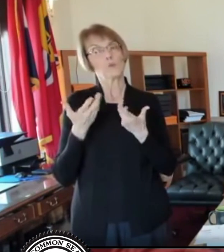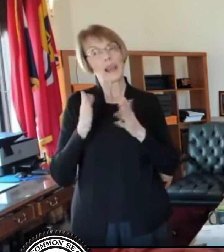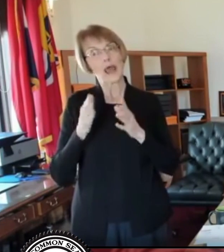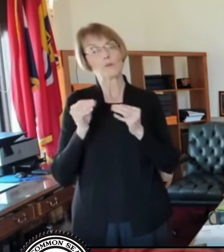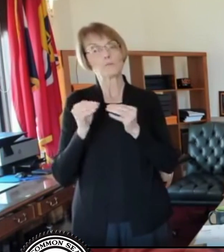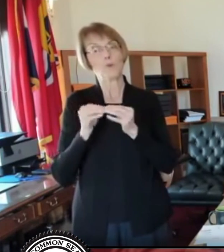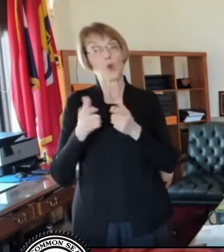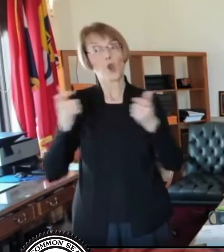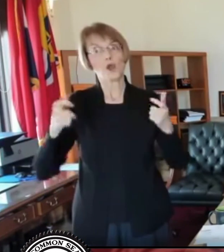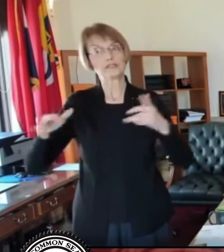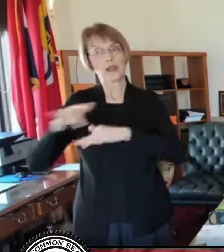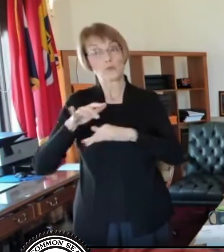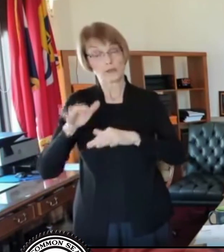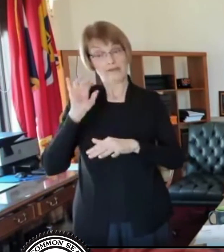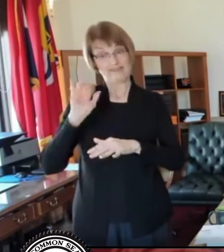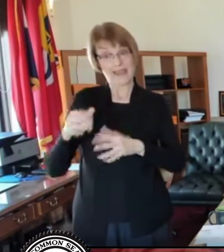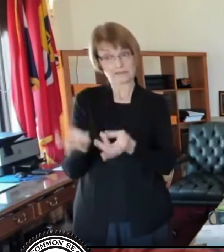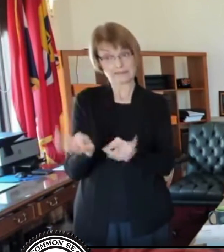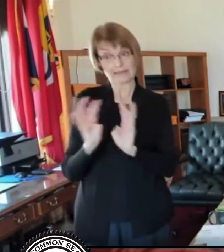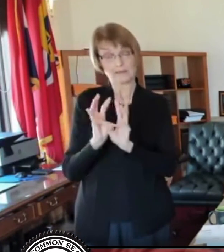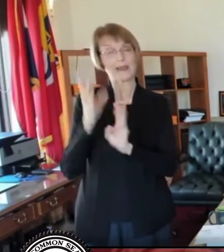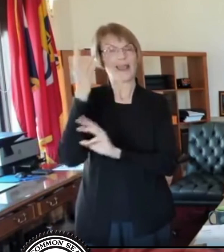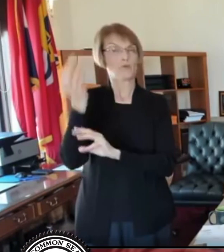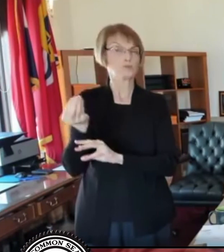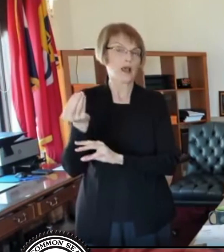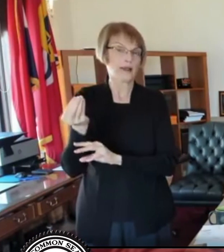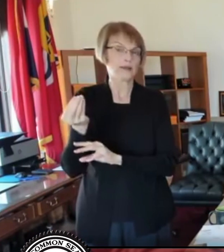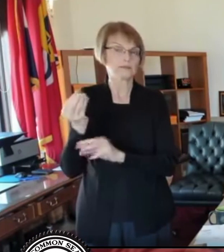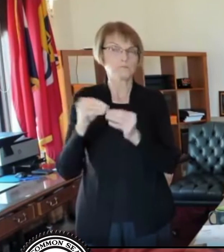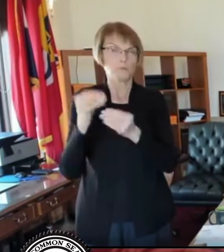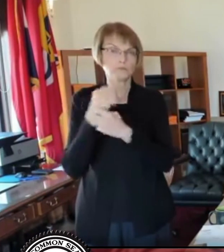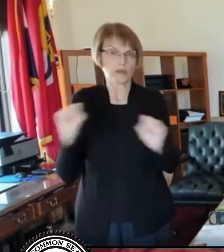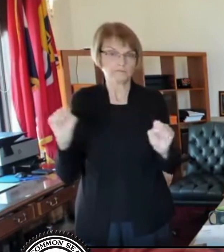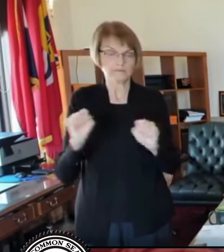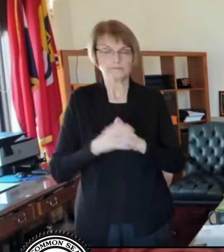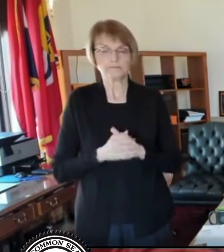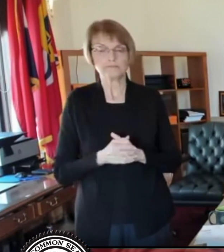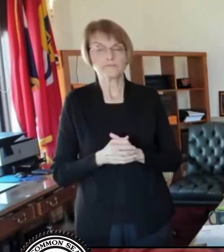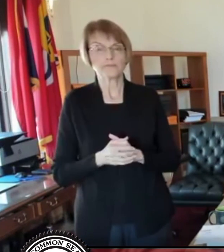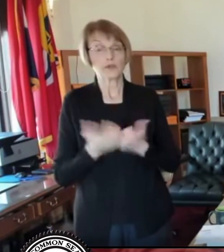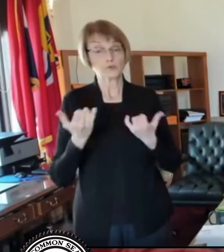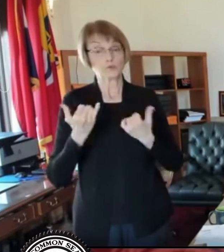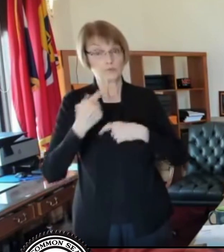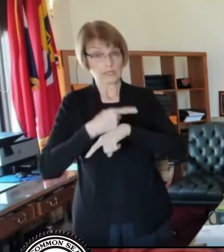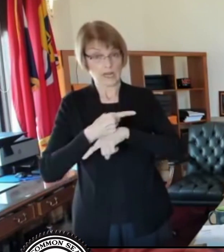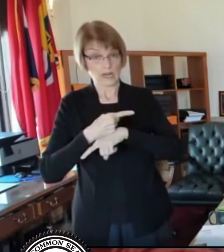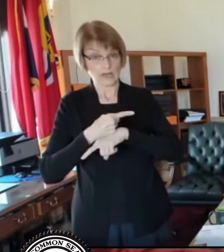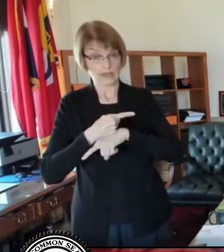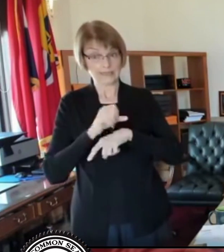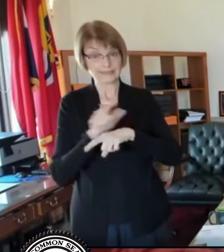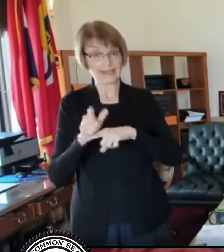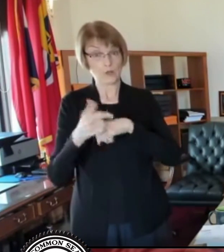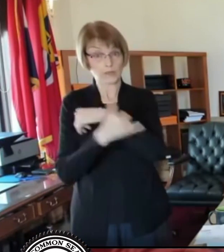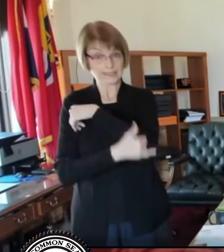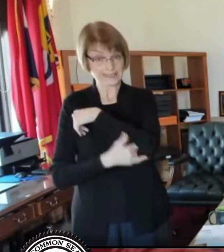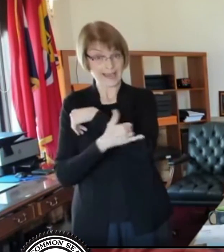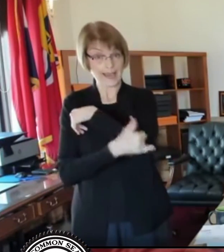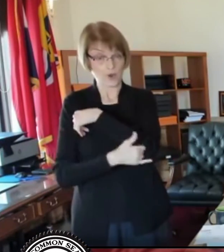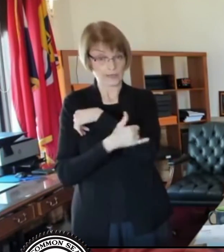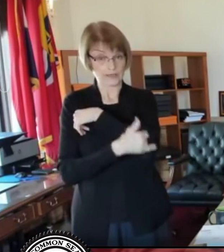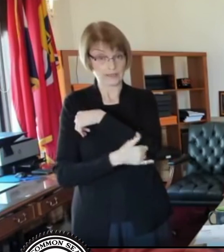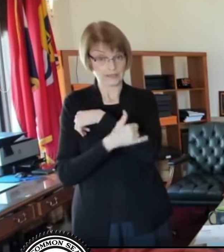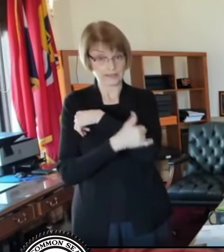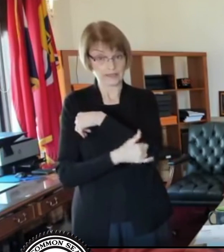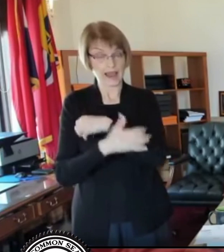is outside, which is definitely better. Today, we and St. Louis County are